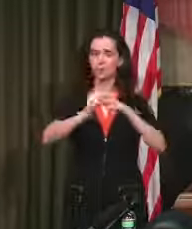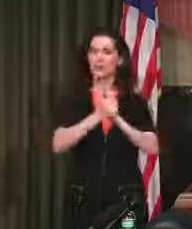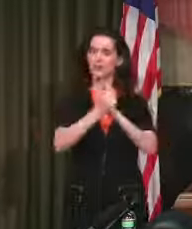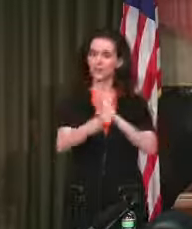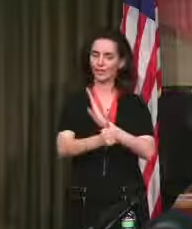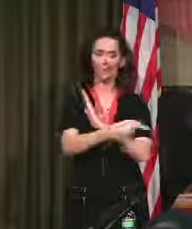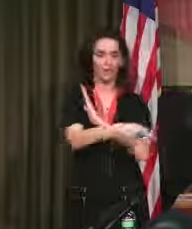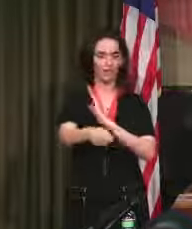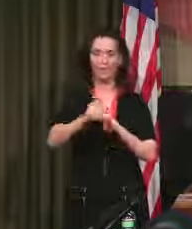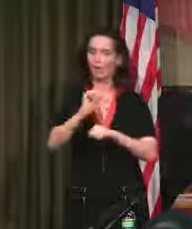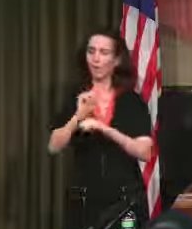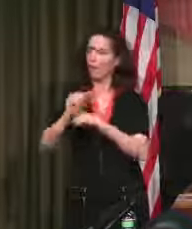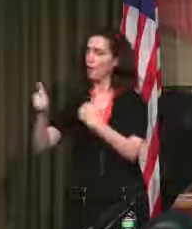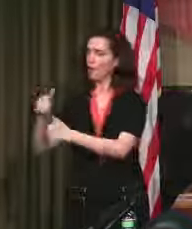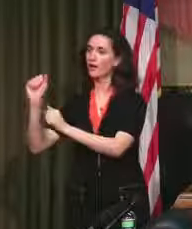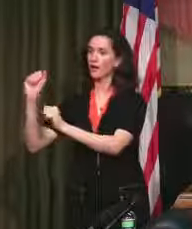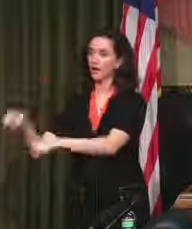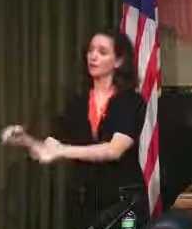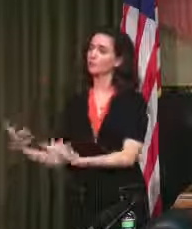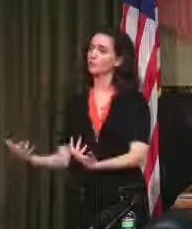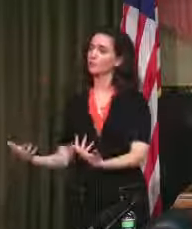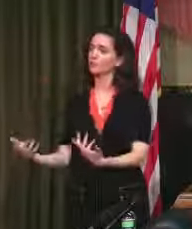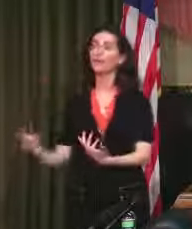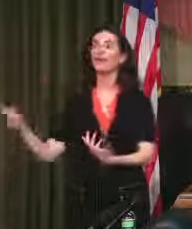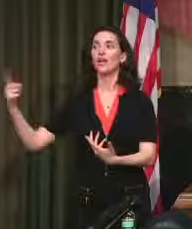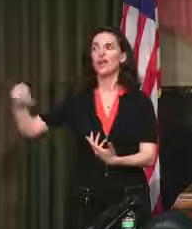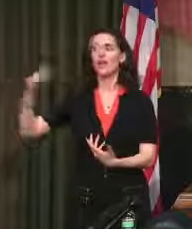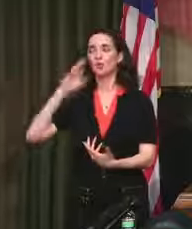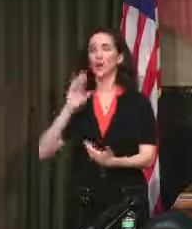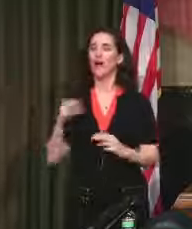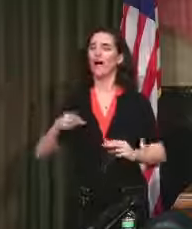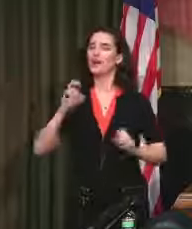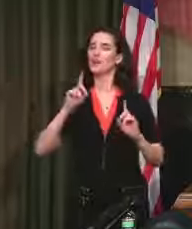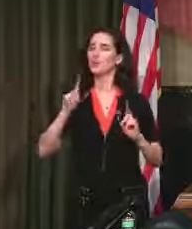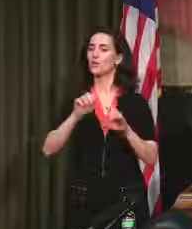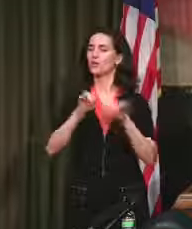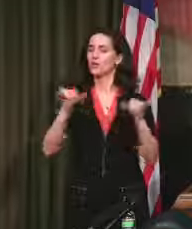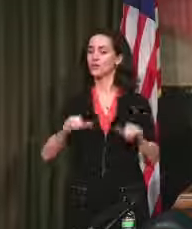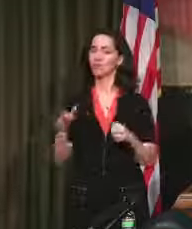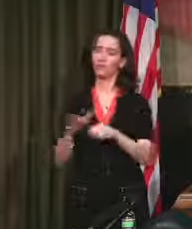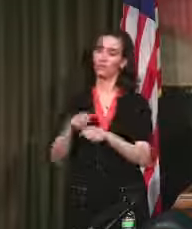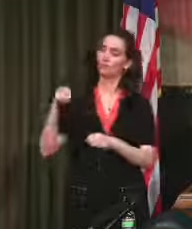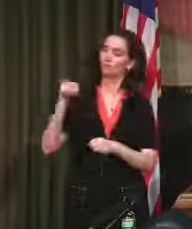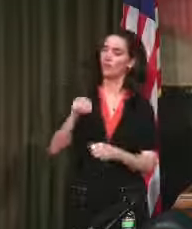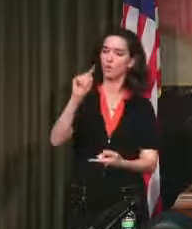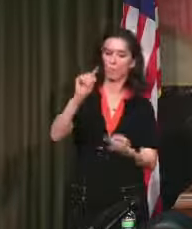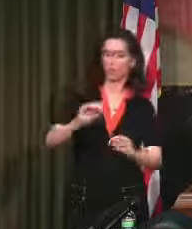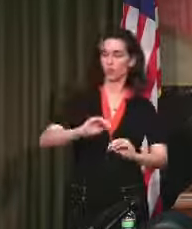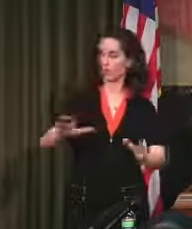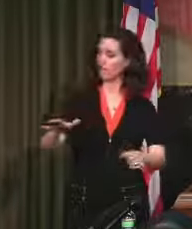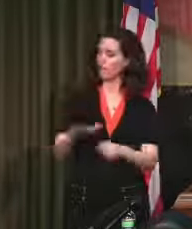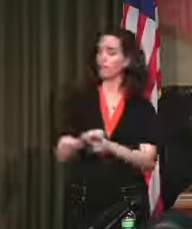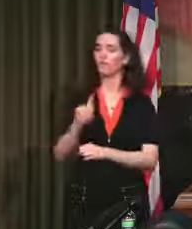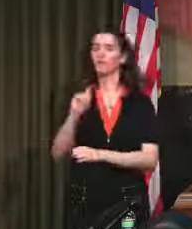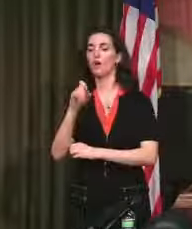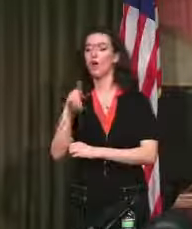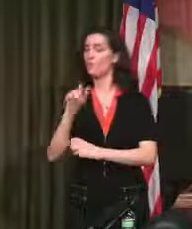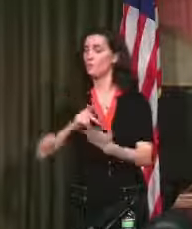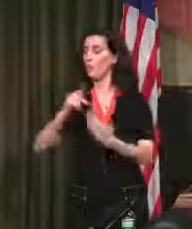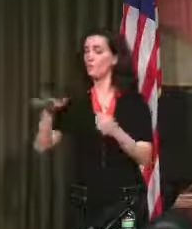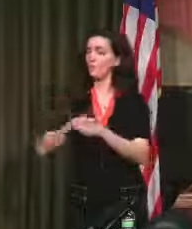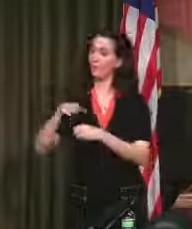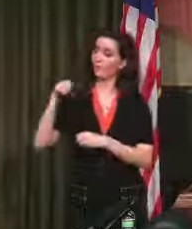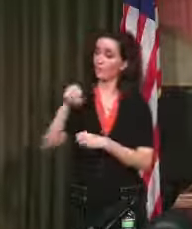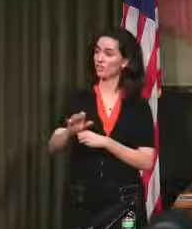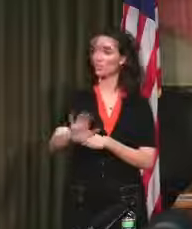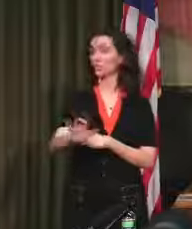their employees. They know that our higher education system is funded without a reduction, that our TOPS program is fully funded.